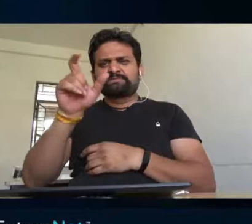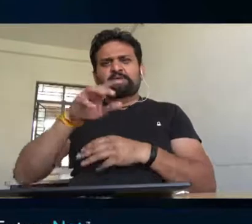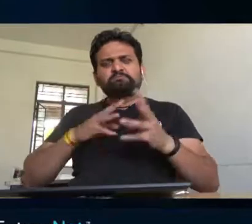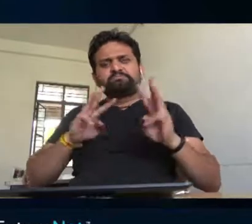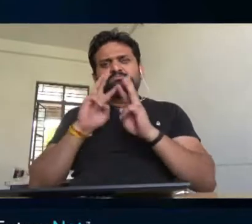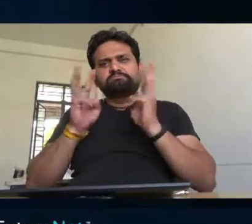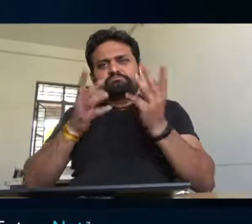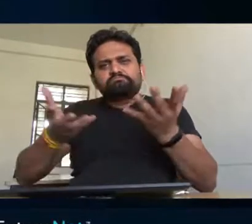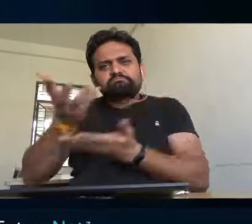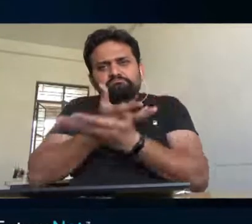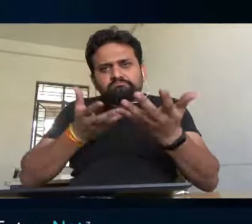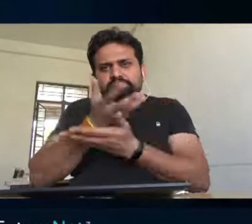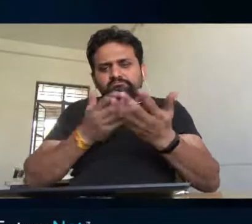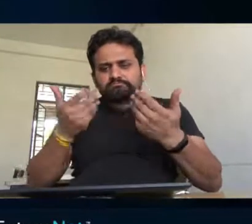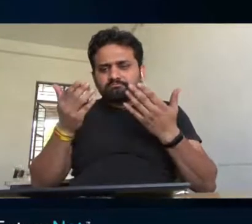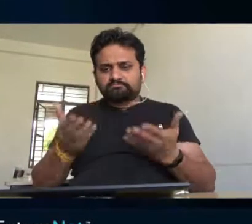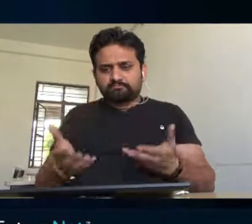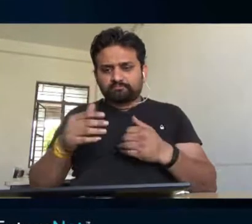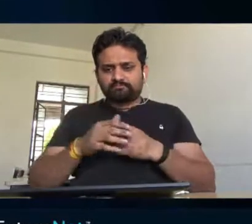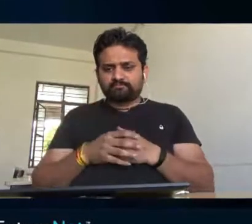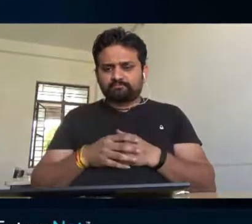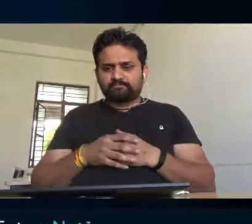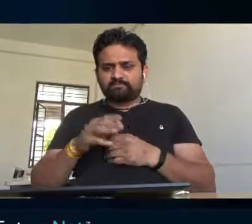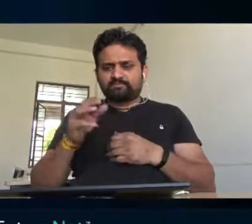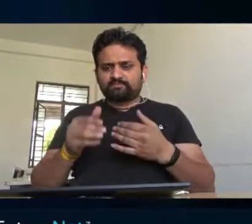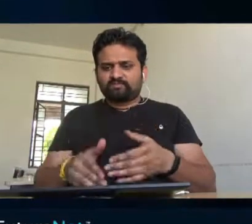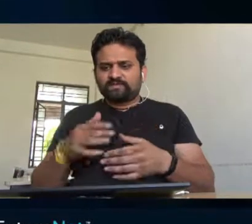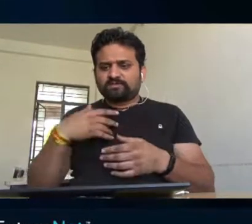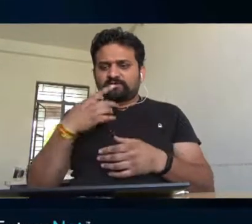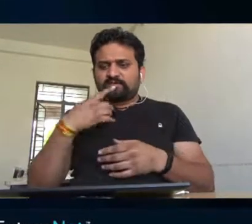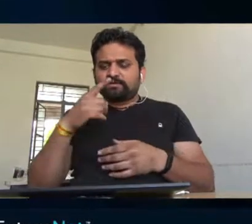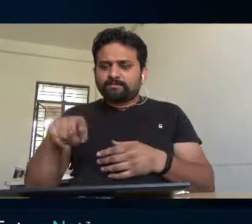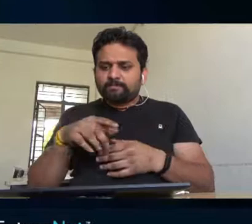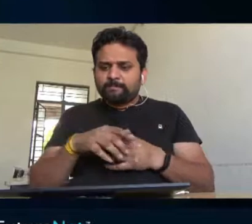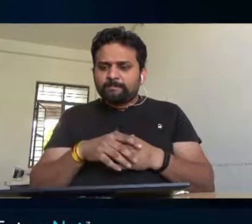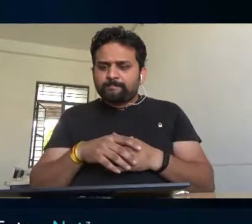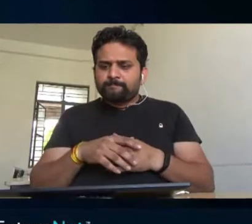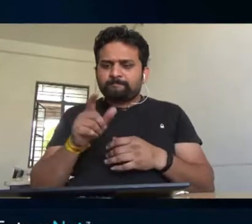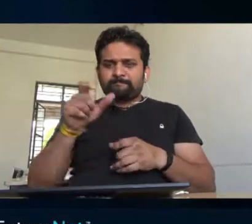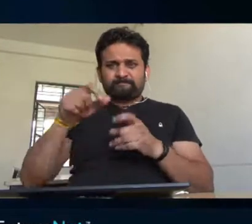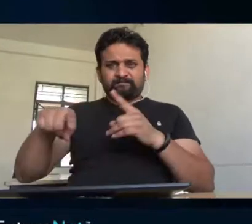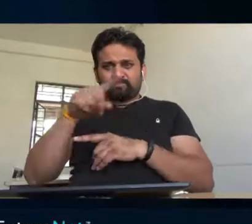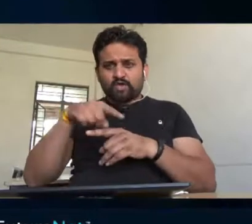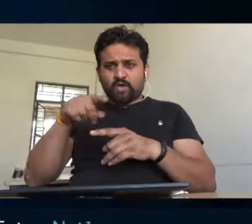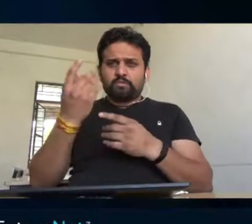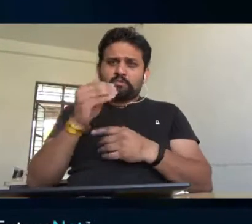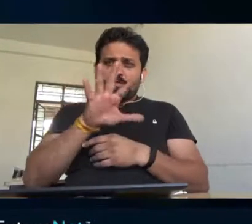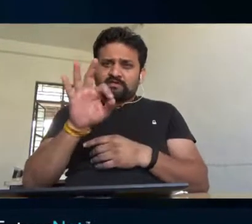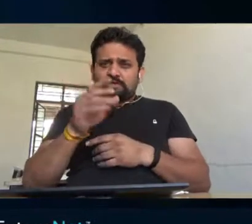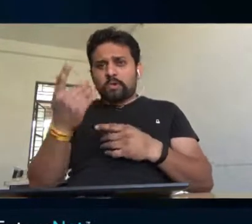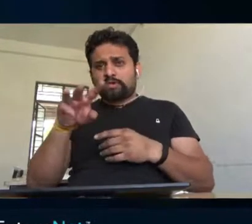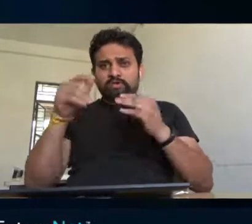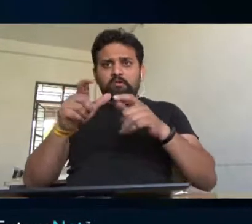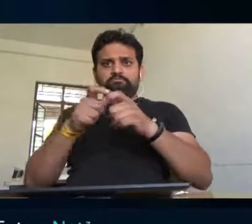Slovenia, but I feel it. There's power. Yeah, and then very quickly we made the first meeting. There was not so many people. There was about 50